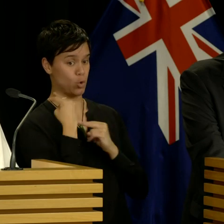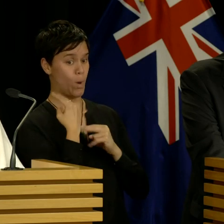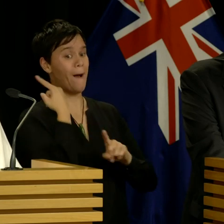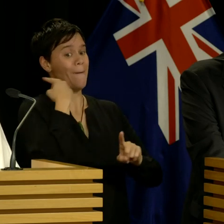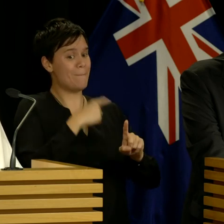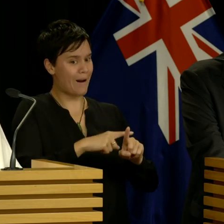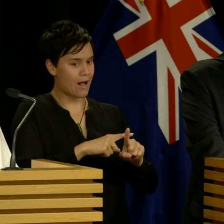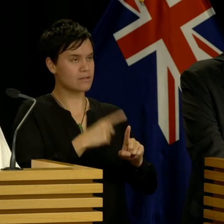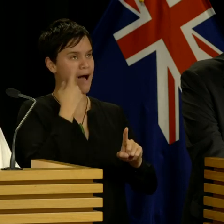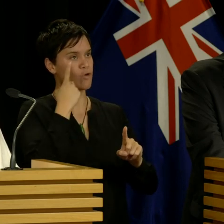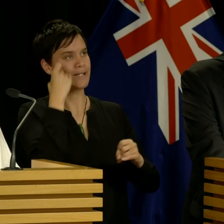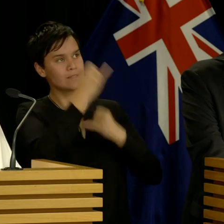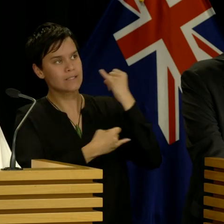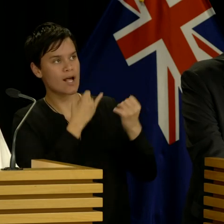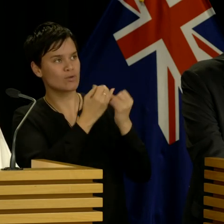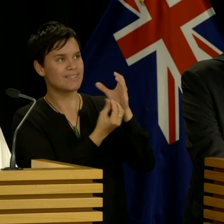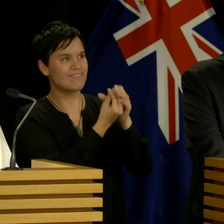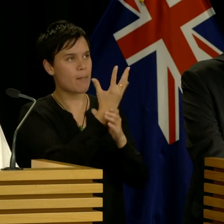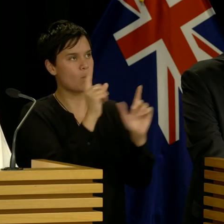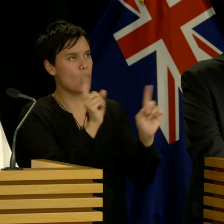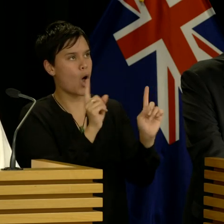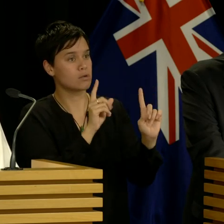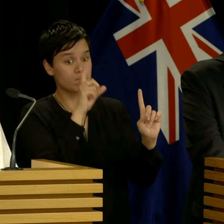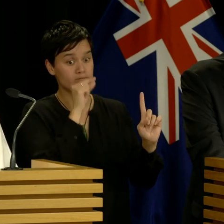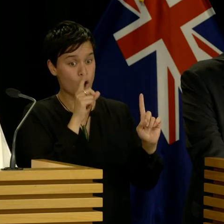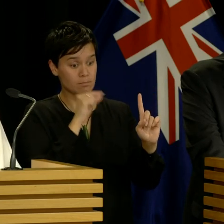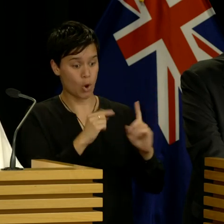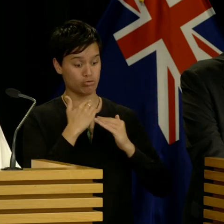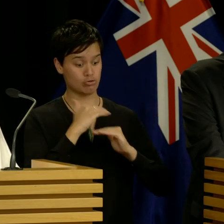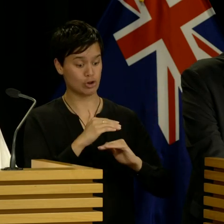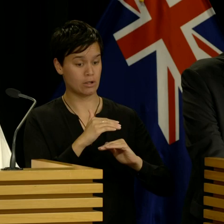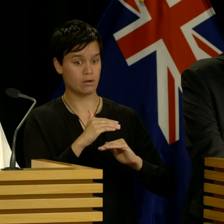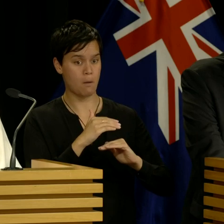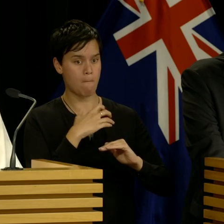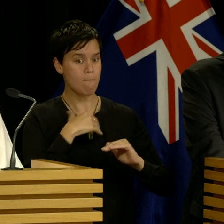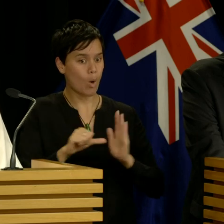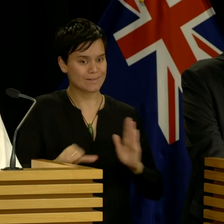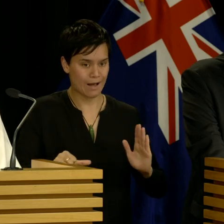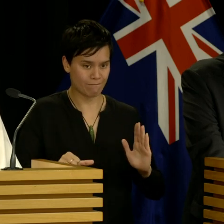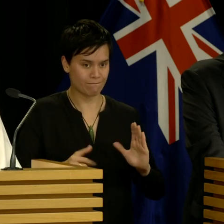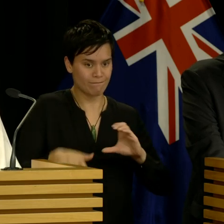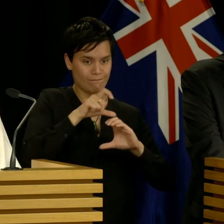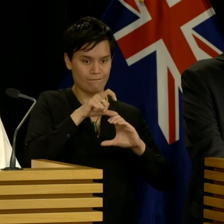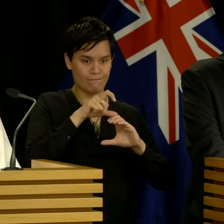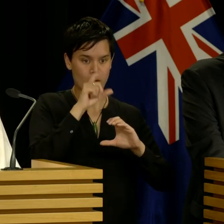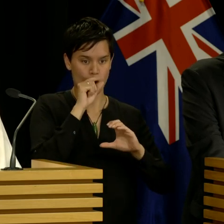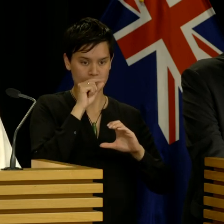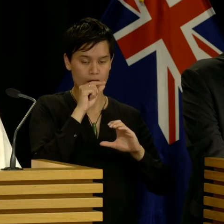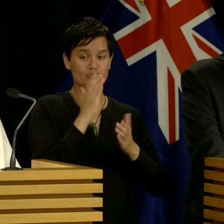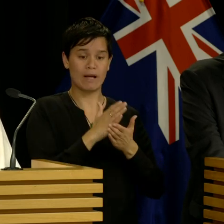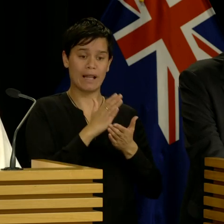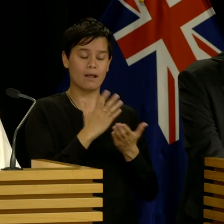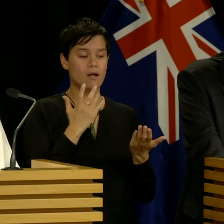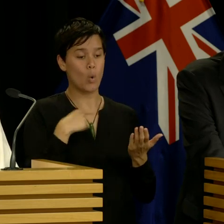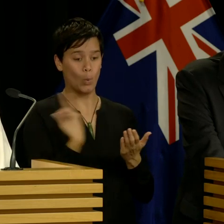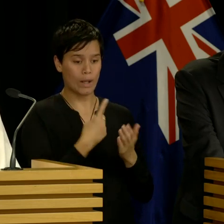international developments mean that we should be adding. We're actually doing that more often than once weekly. And in fact, Health are working through a